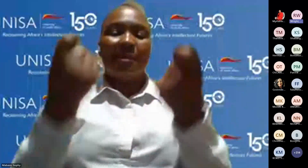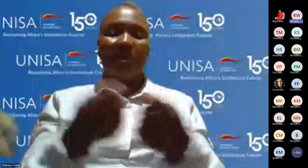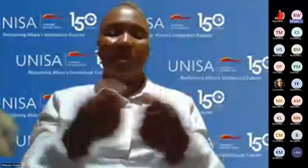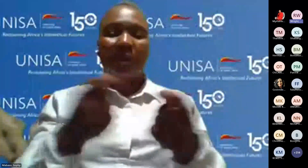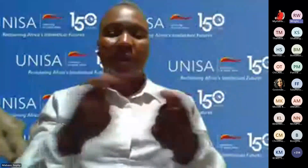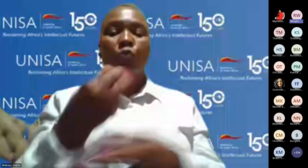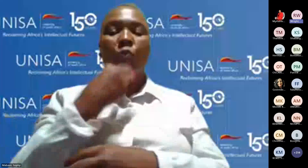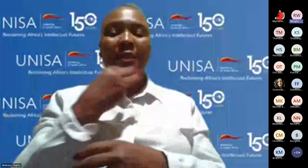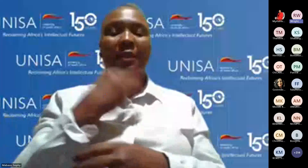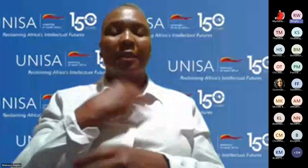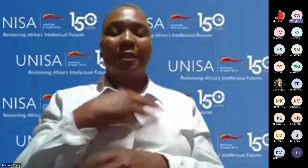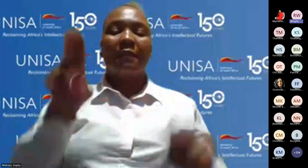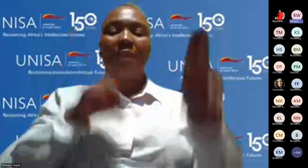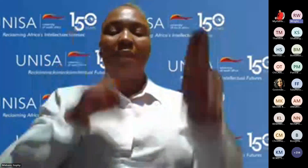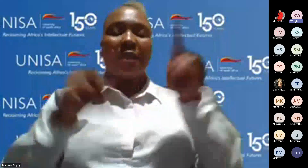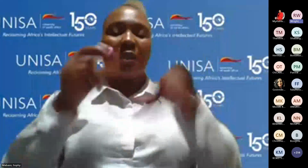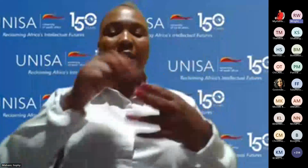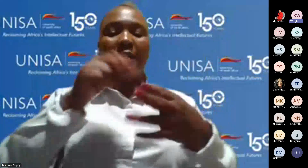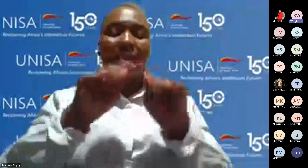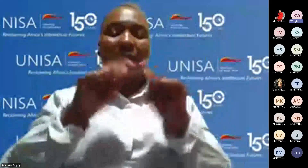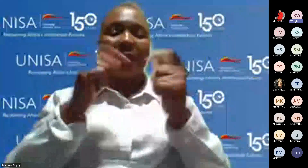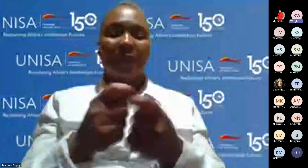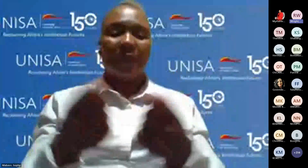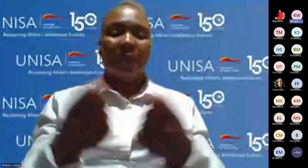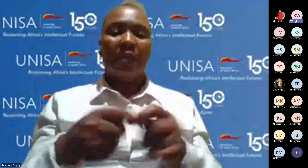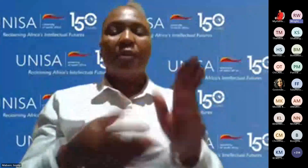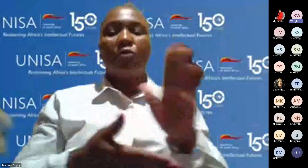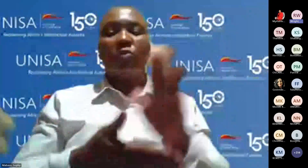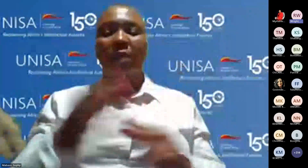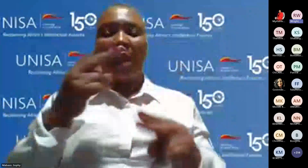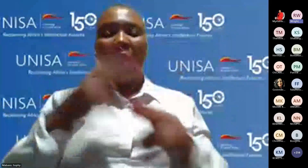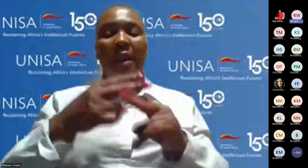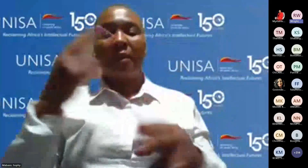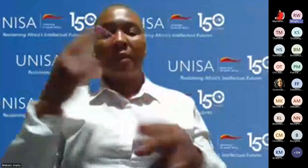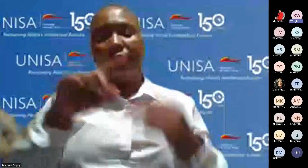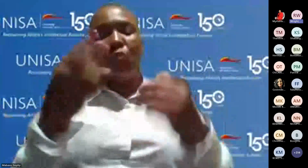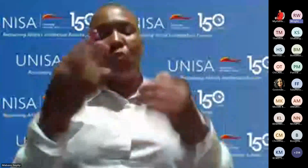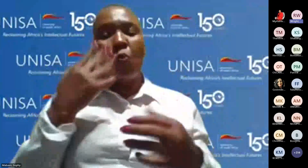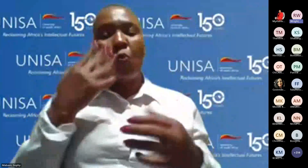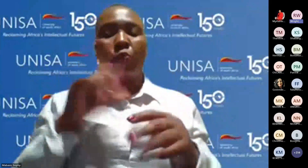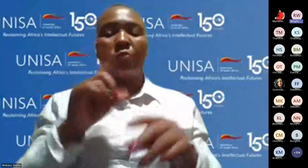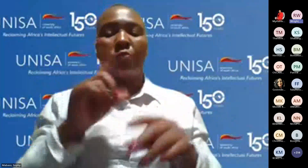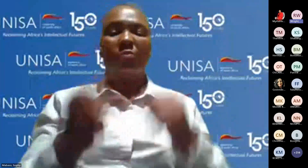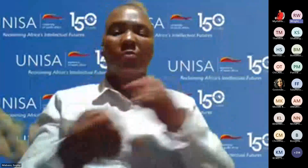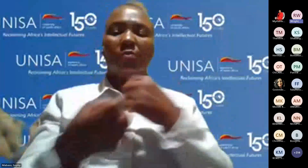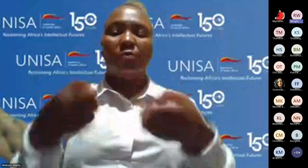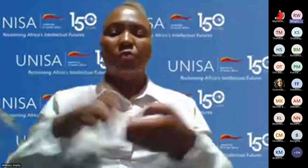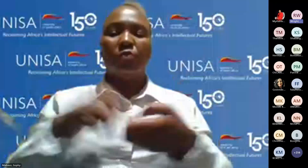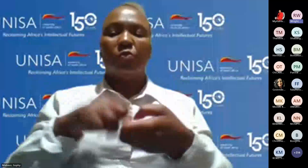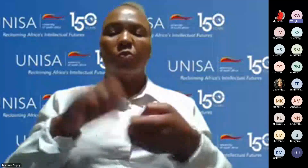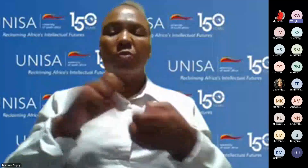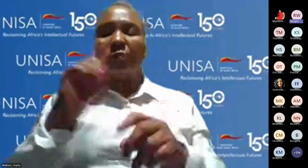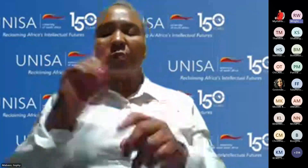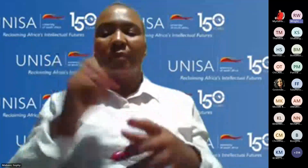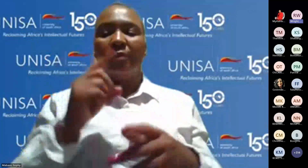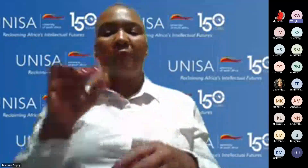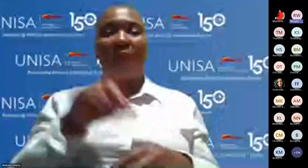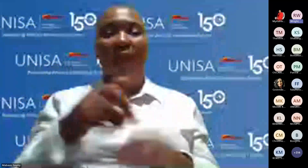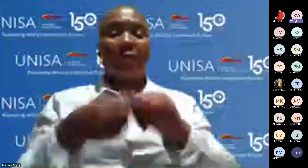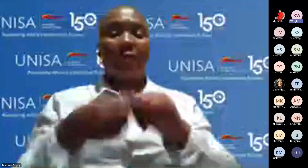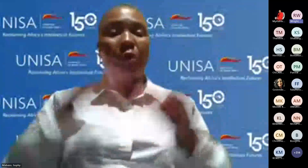Invigilator ad team, they will now go through the logs to see what was the problem. If it was a technical problem, then they will inform the